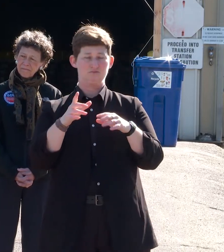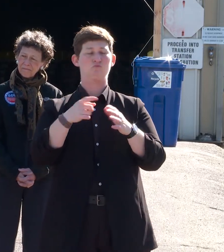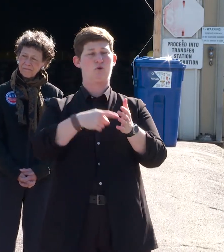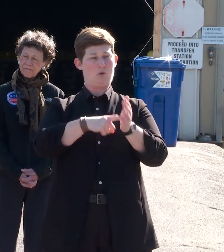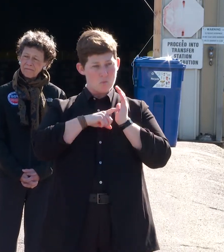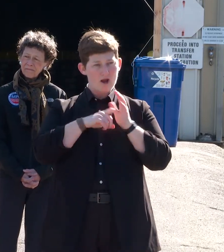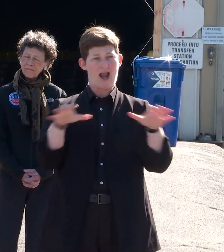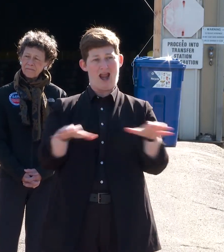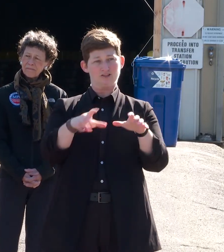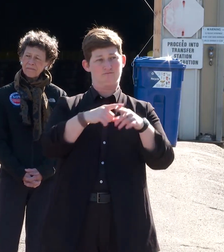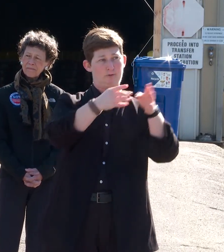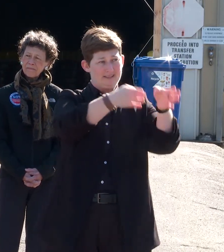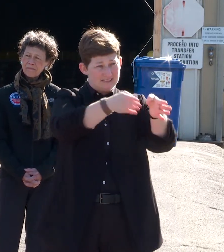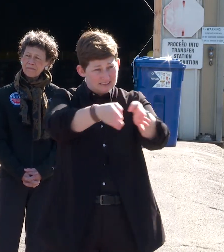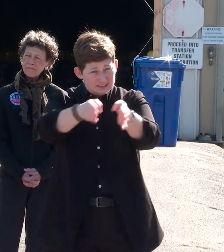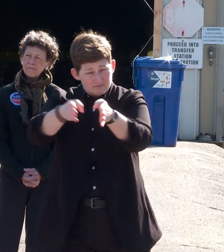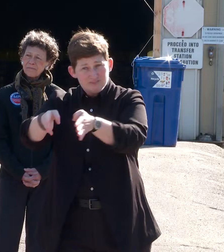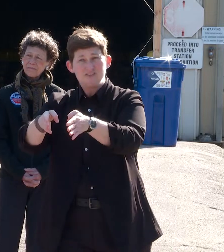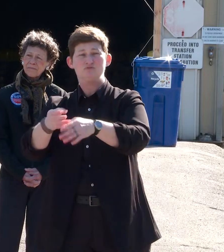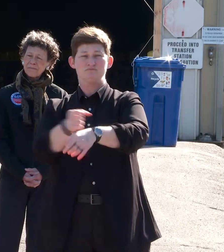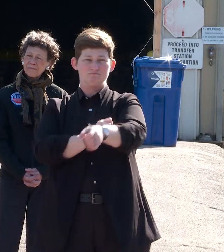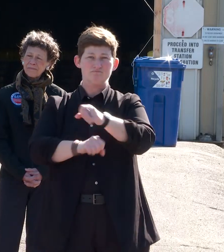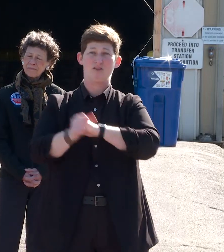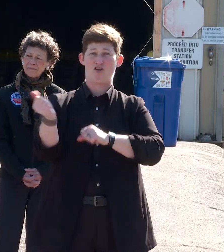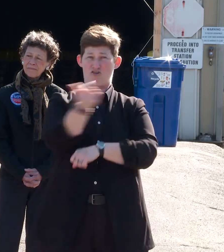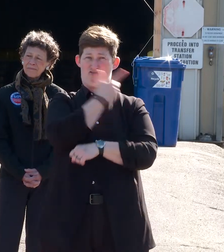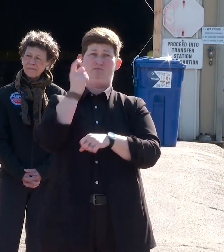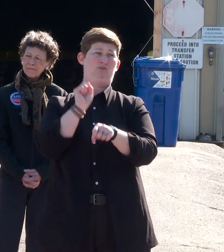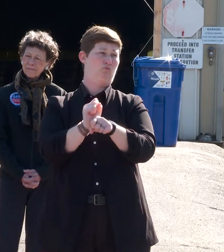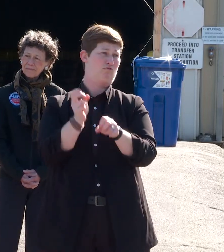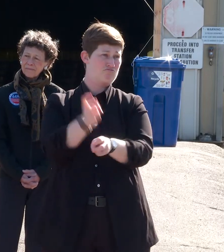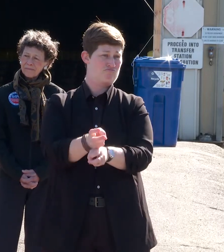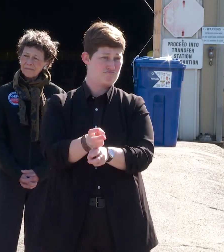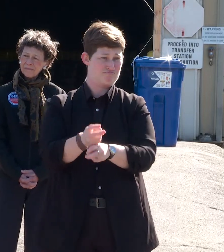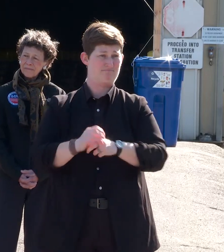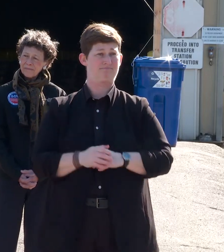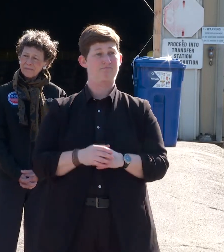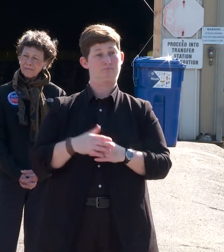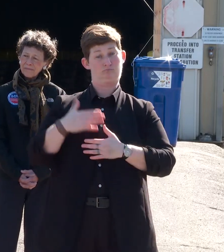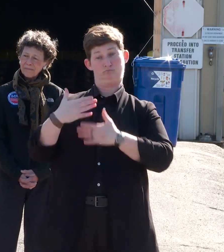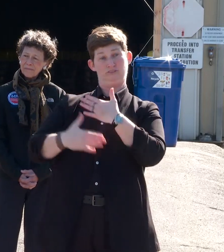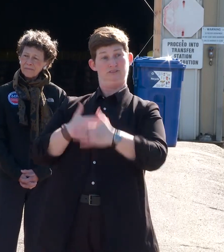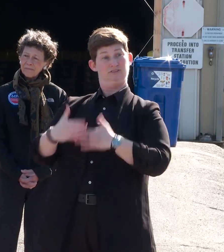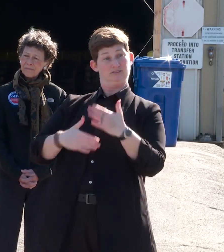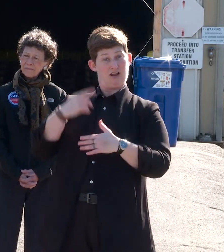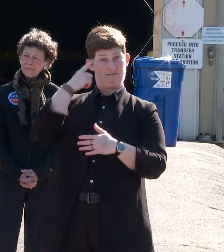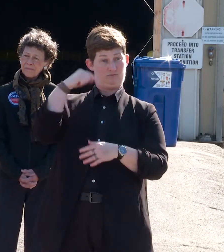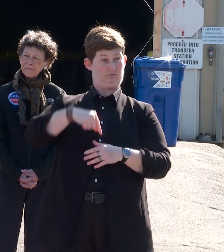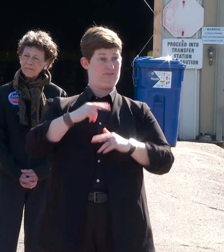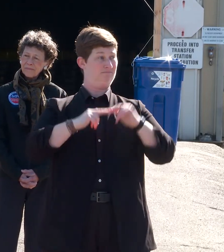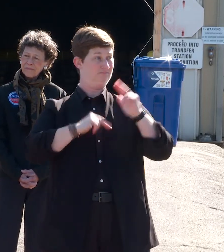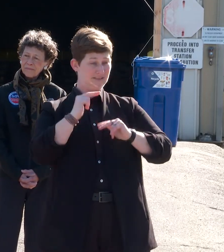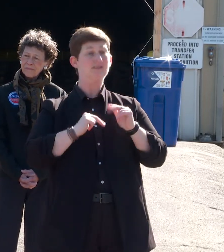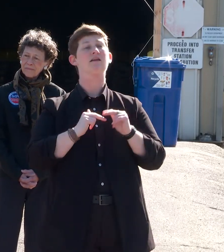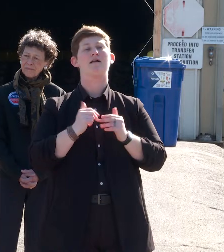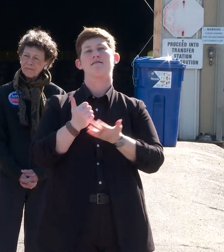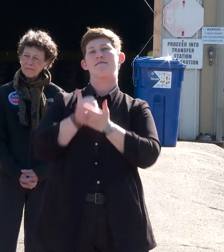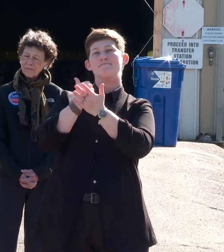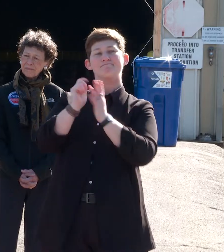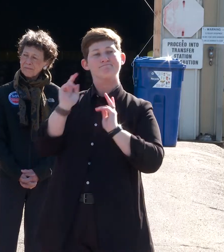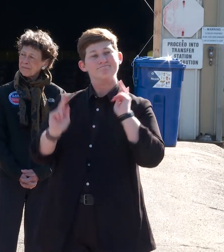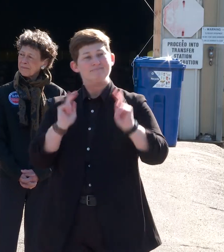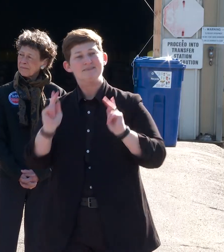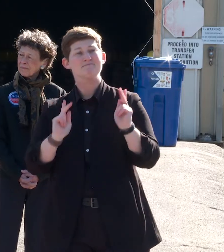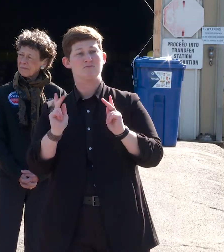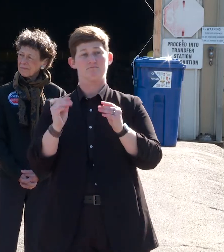Administrator McCabe. And recycling at this facility will help people make it